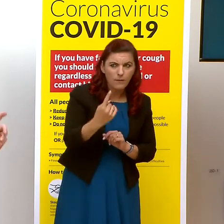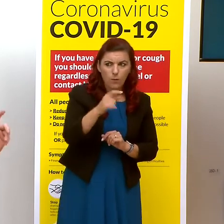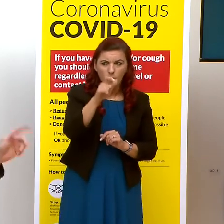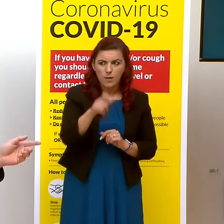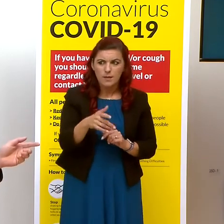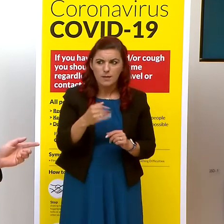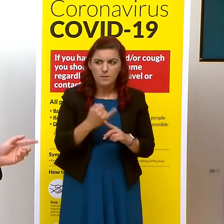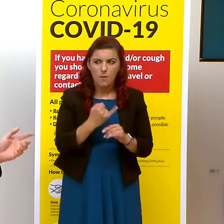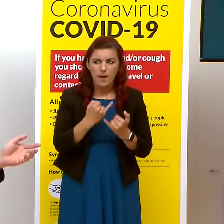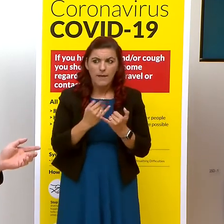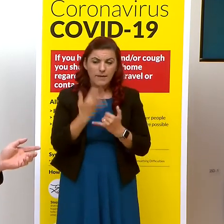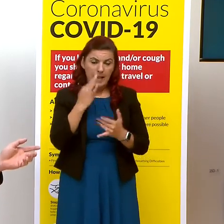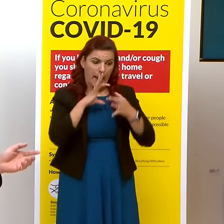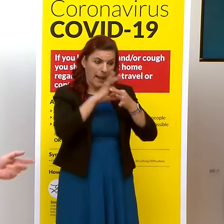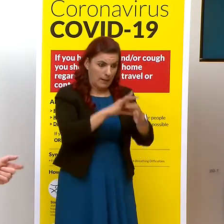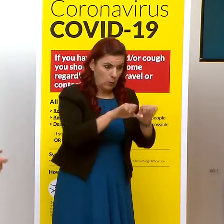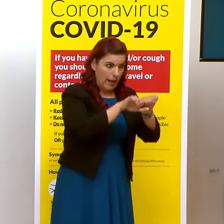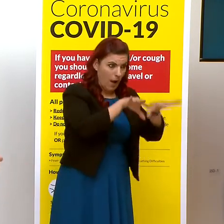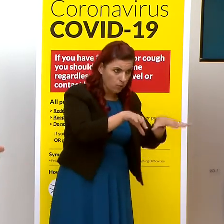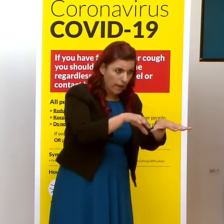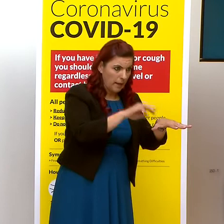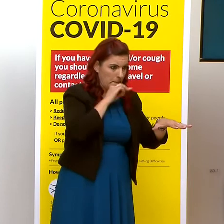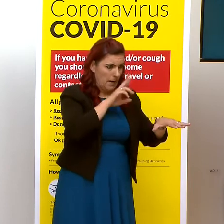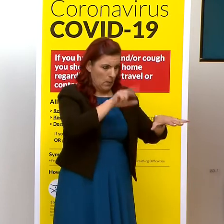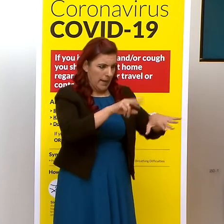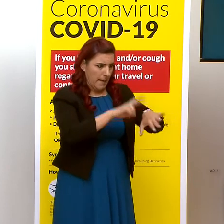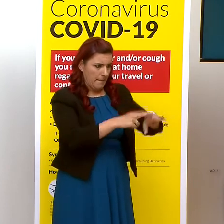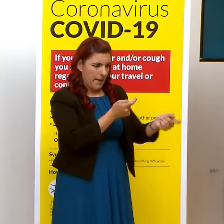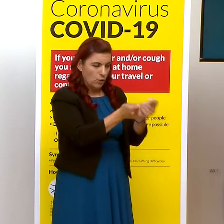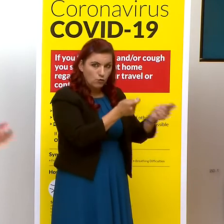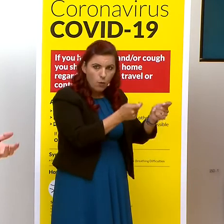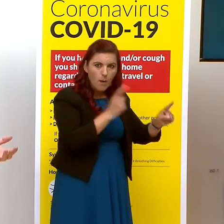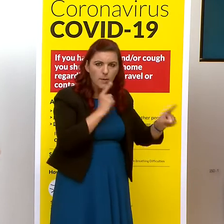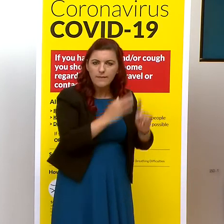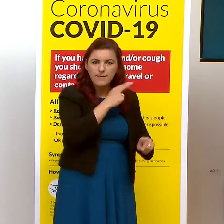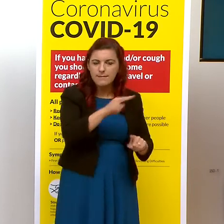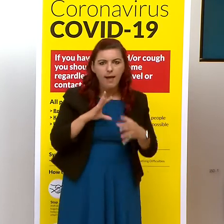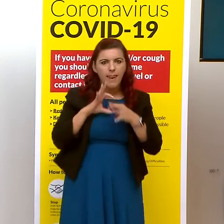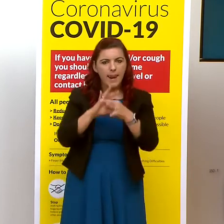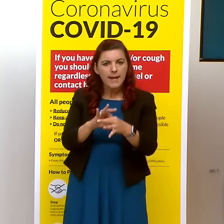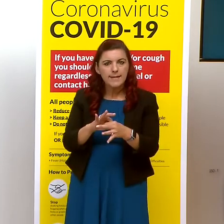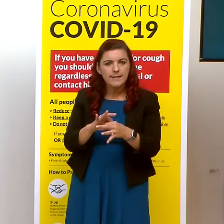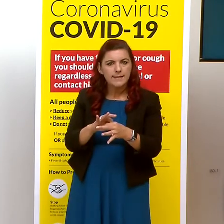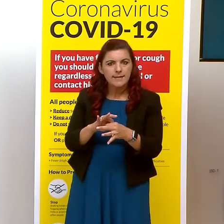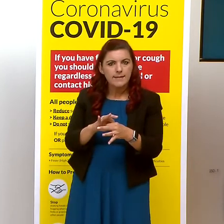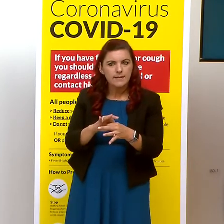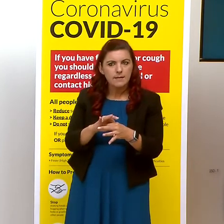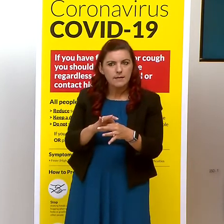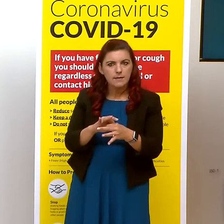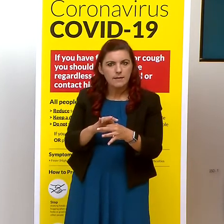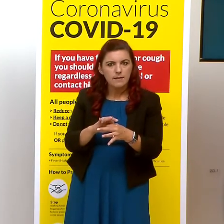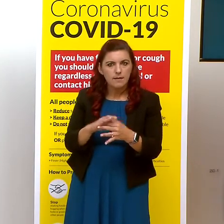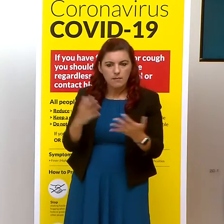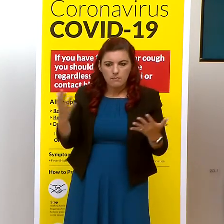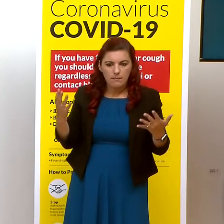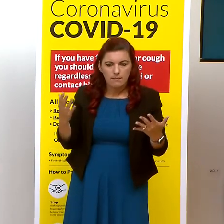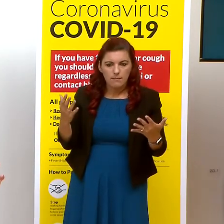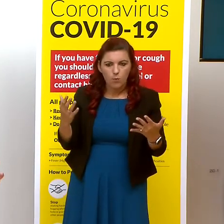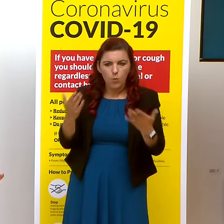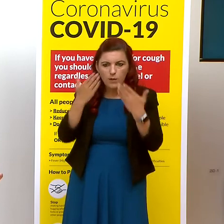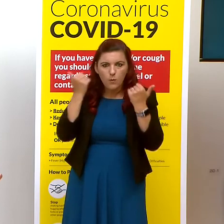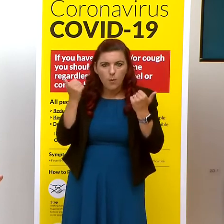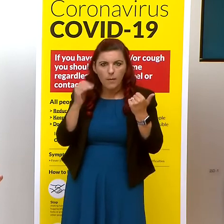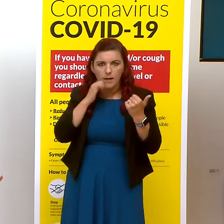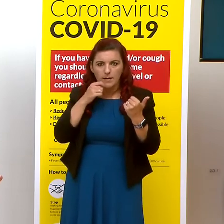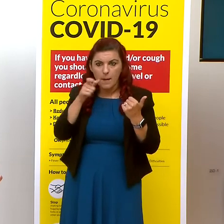that isn't linked to an outbreak that May is managing, but isn't linked to another case, in other words, a pure case of community transmission, goes into a